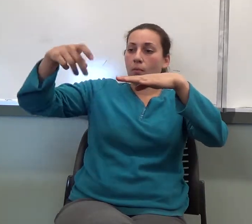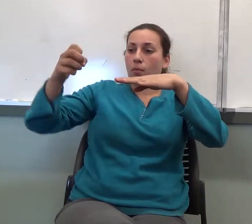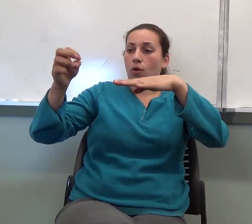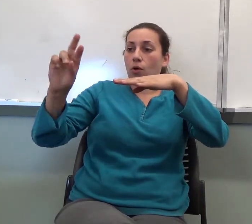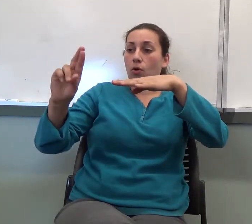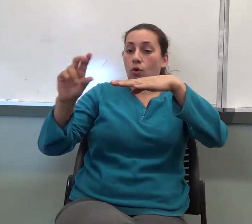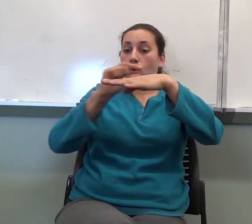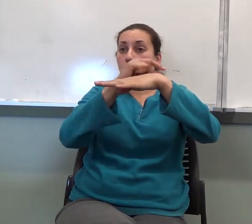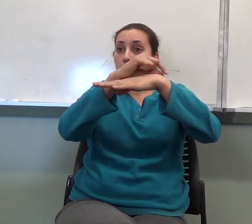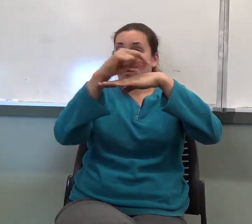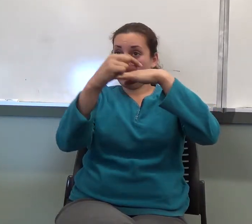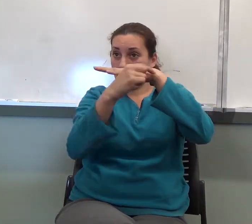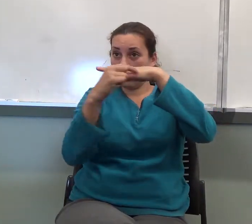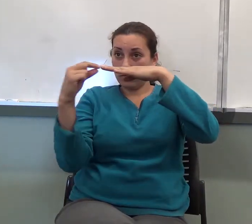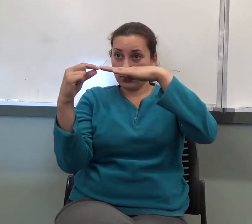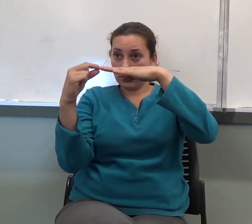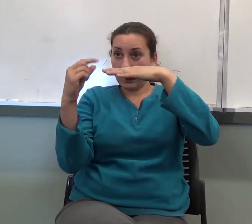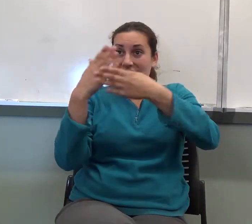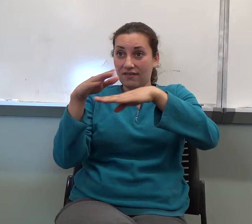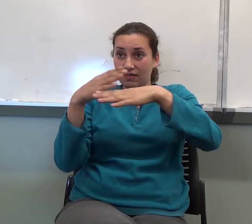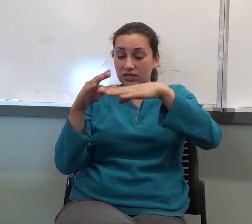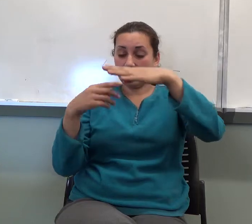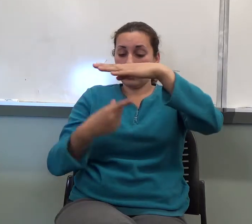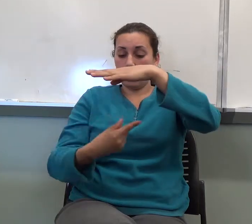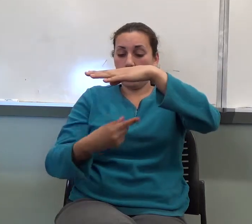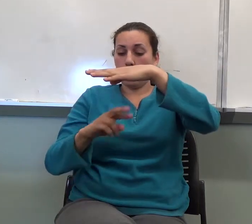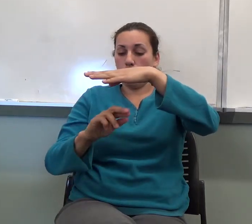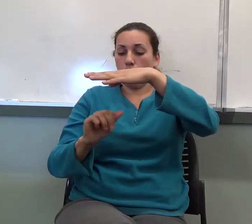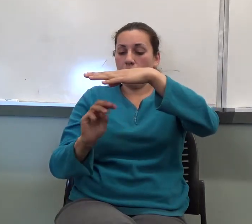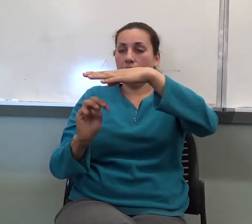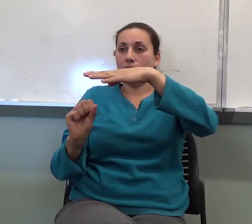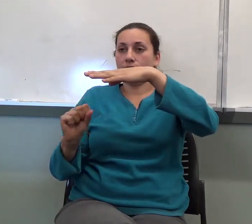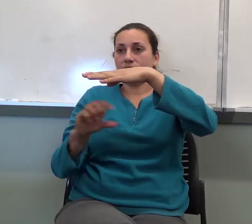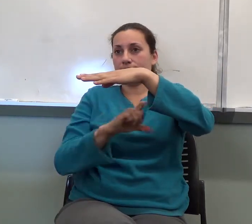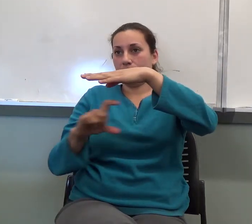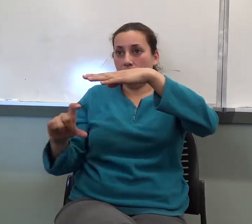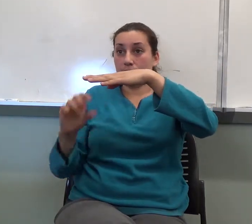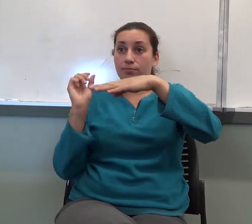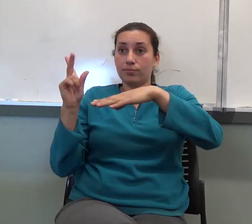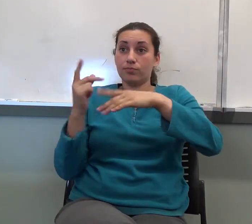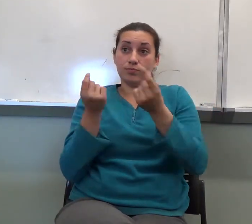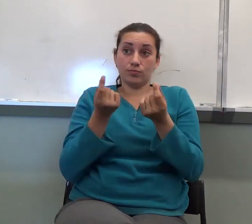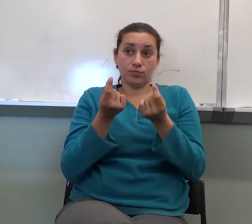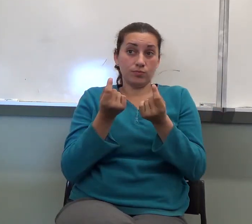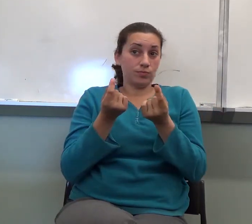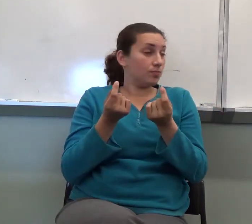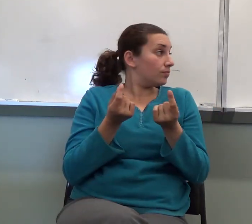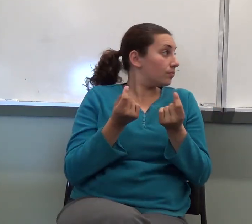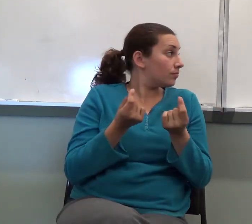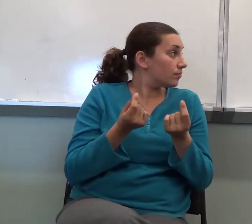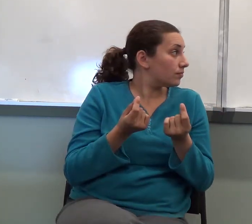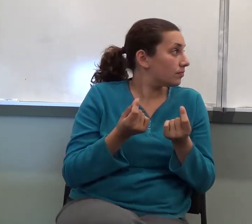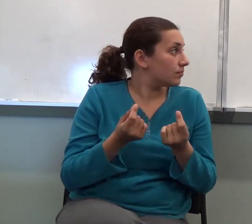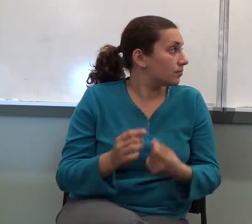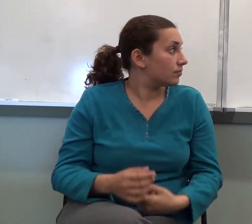right? And grams would have to be on the bottom. So what we do is take